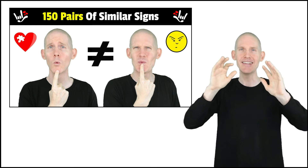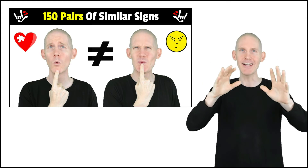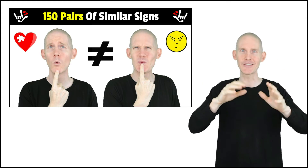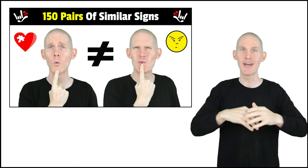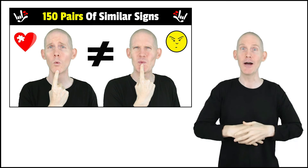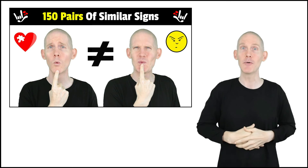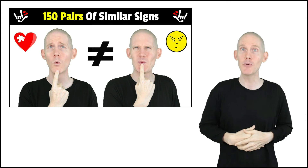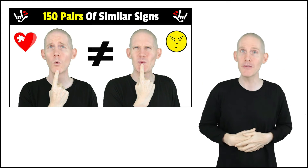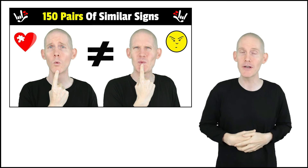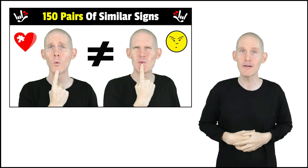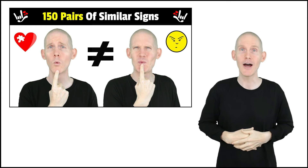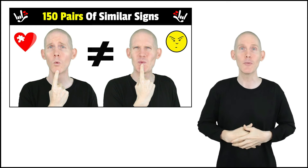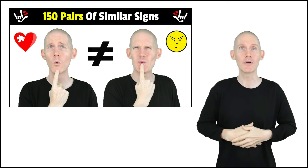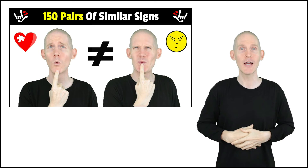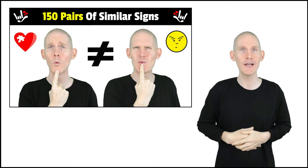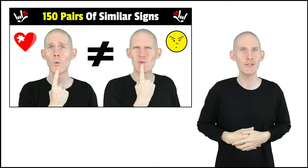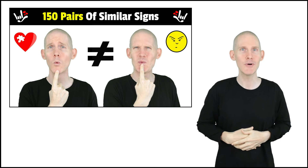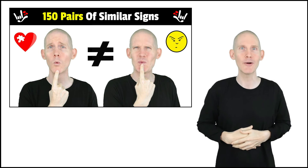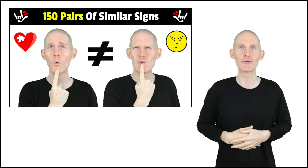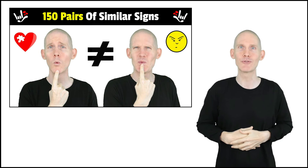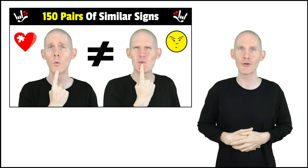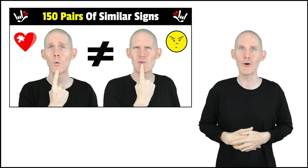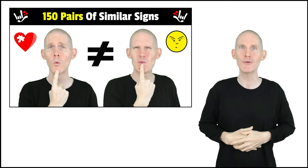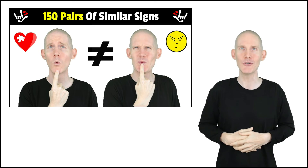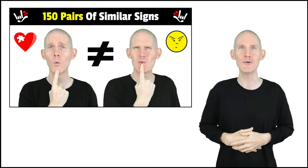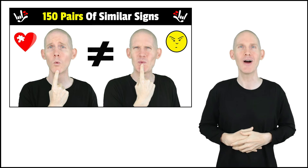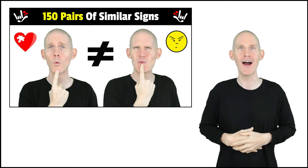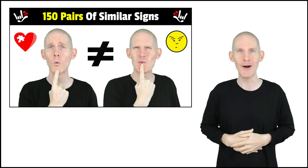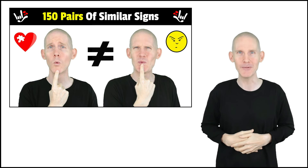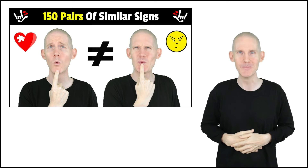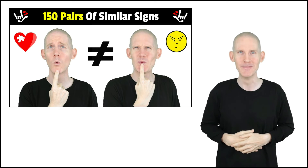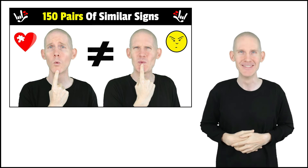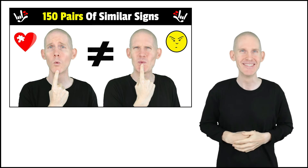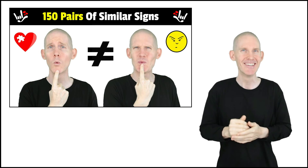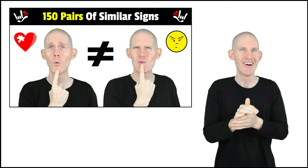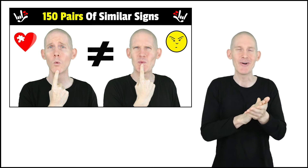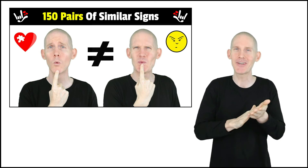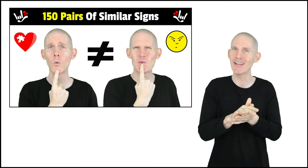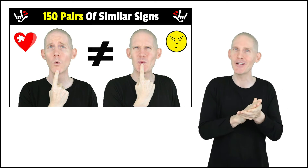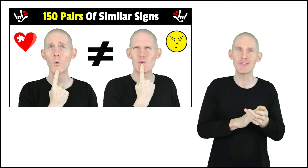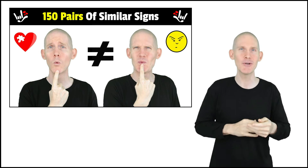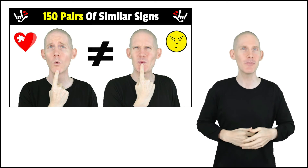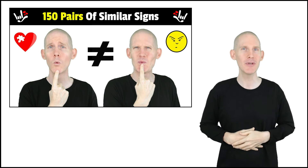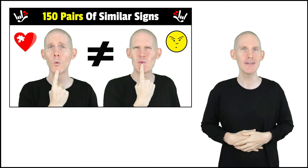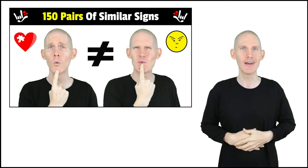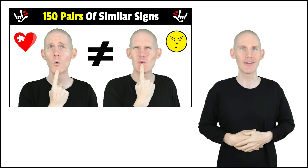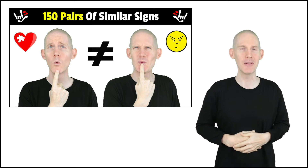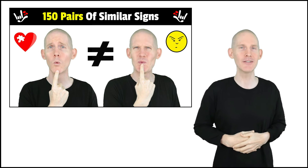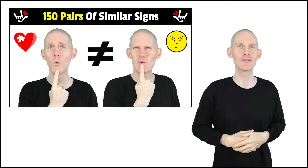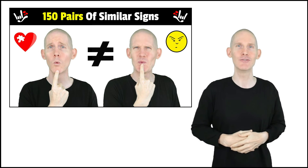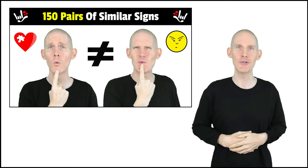Yes, I will be there. I will guide you. I will show you how. Okay, let's jump in. Let's do it.